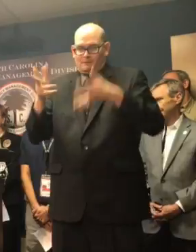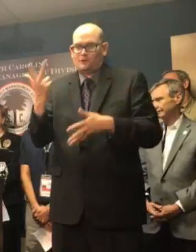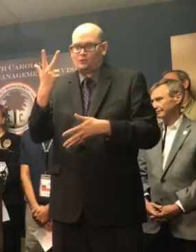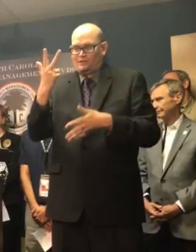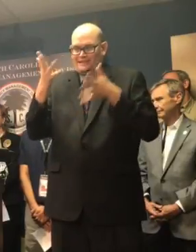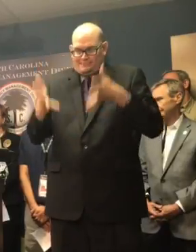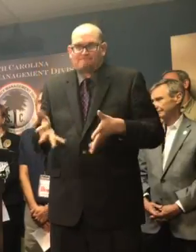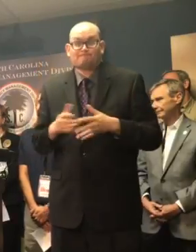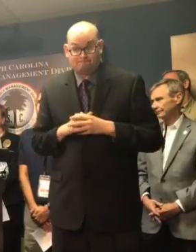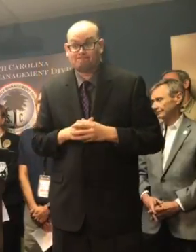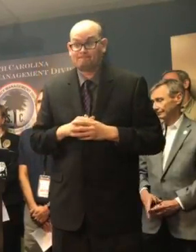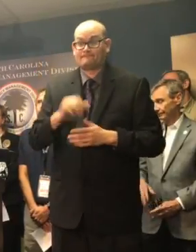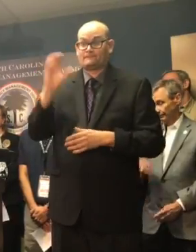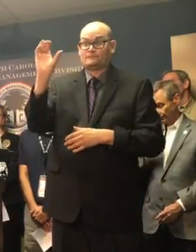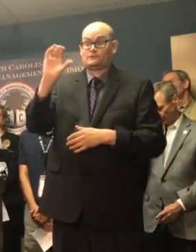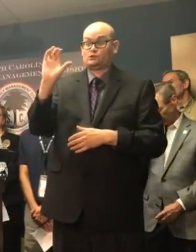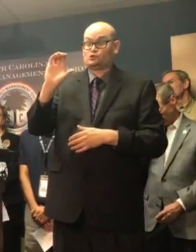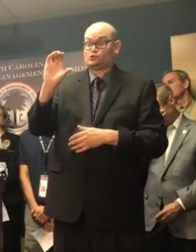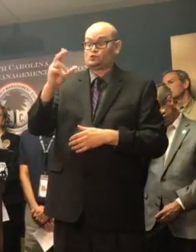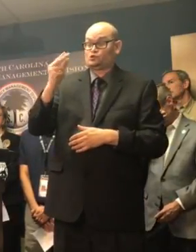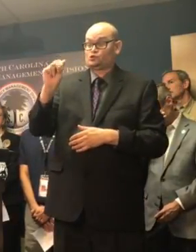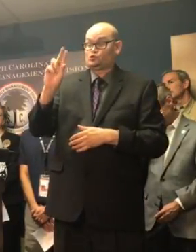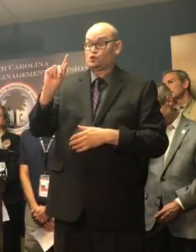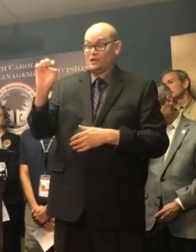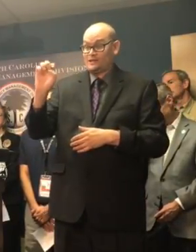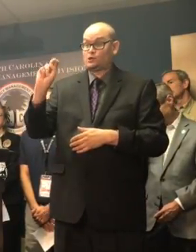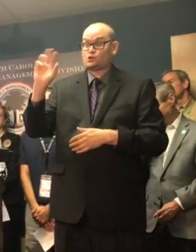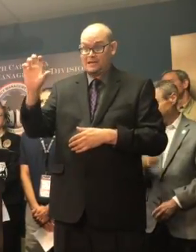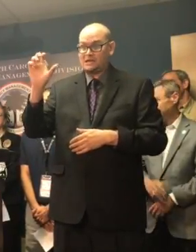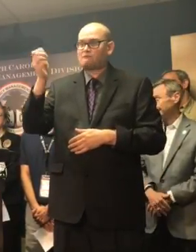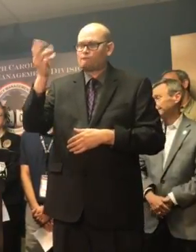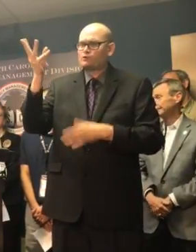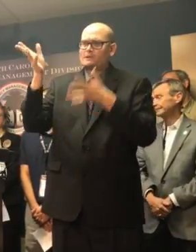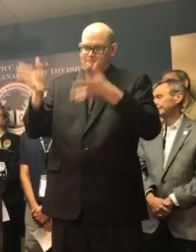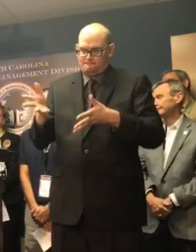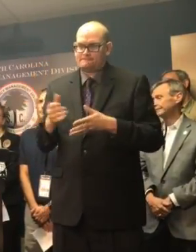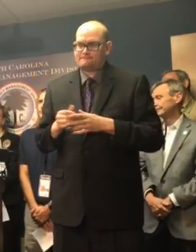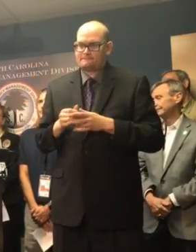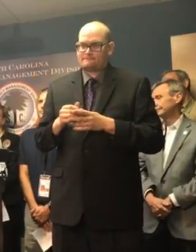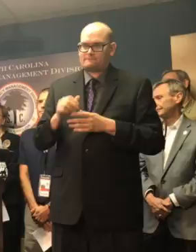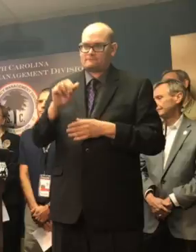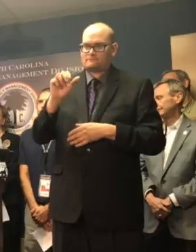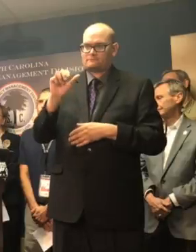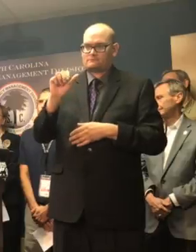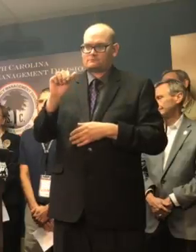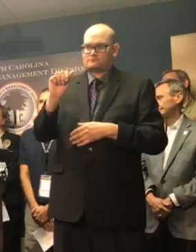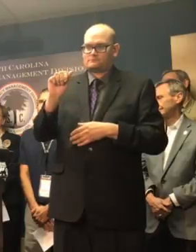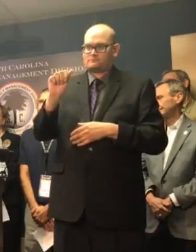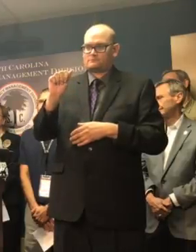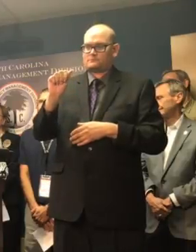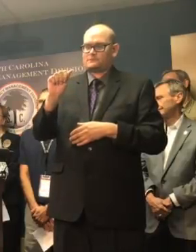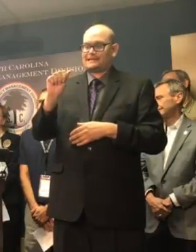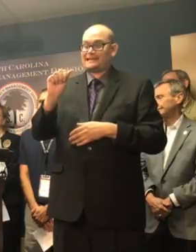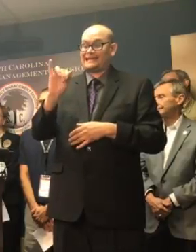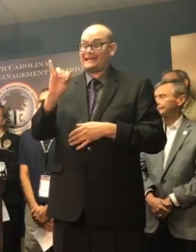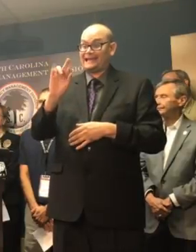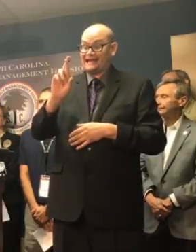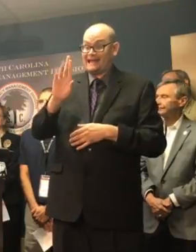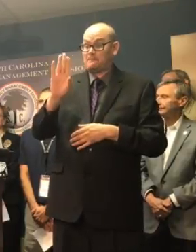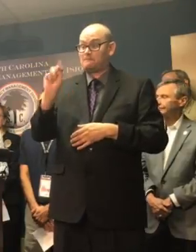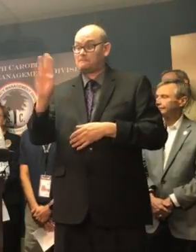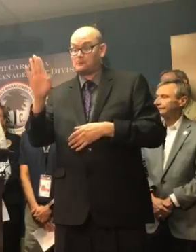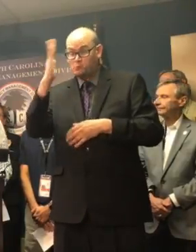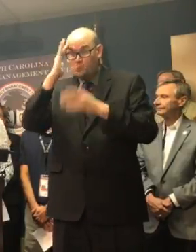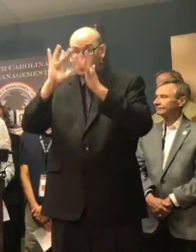well, just for disaster recovery at no cost. So we would advise you to look at that as well. We are getting